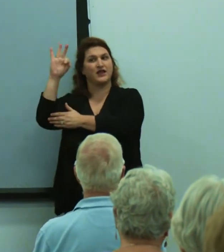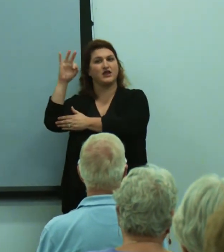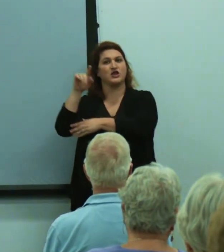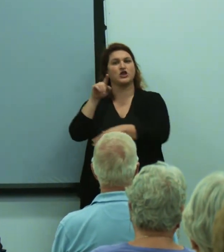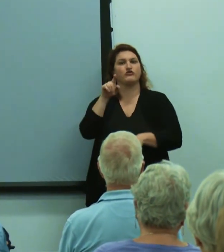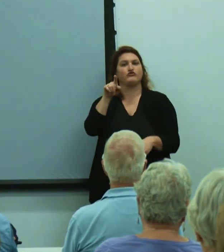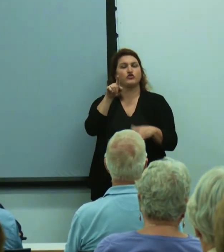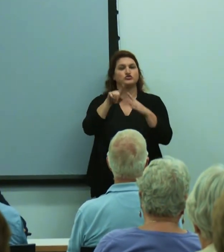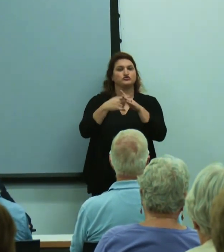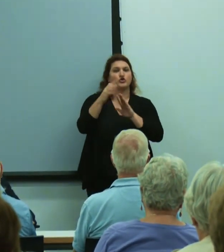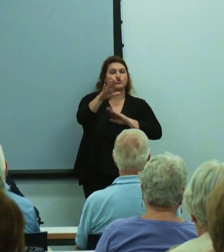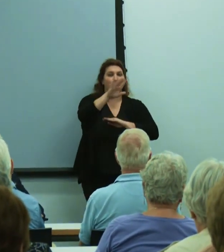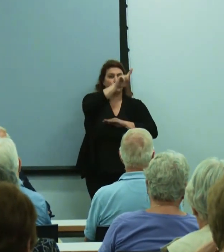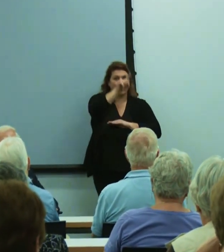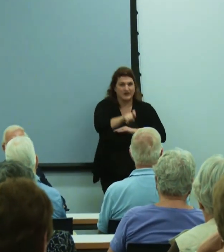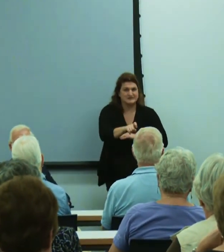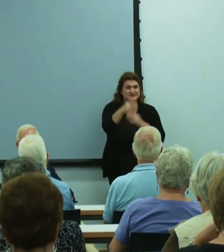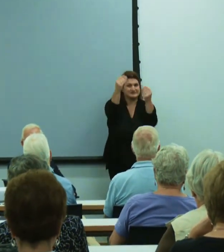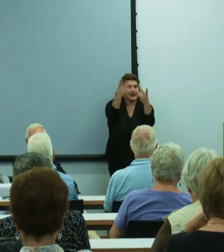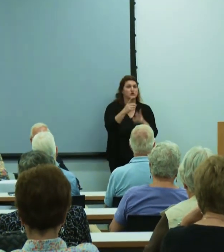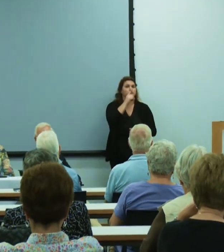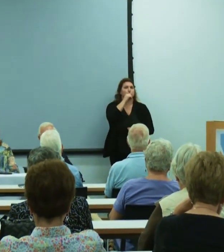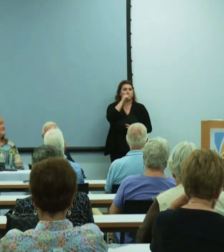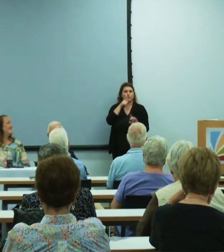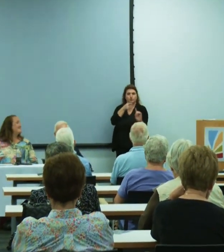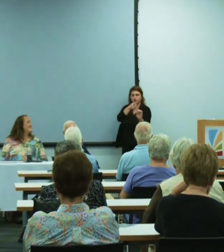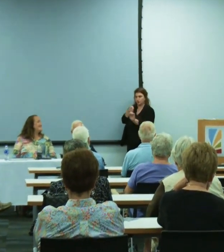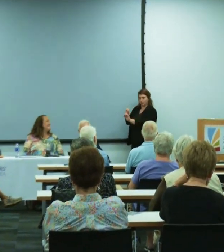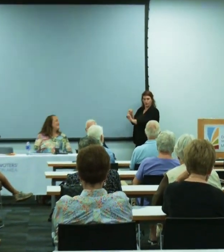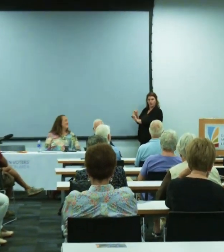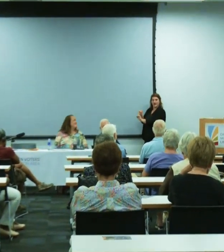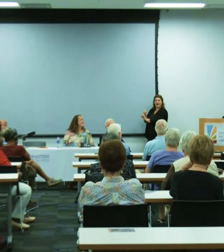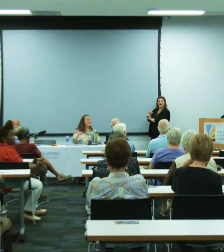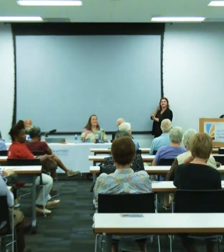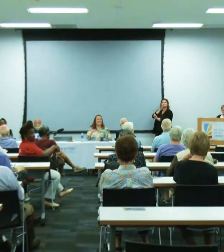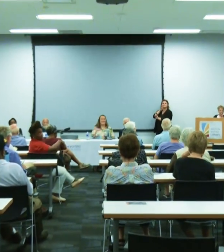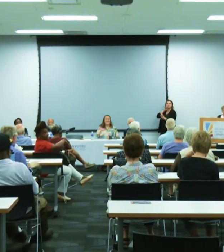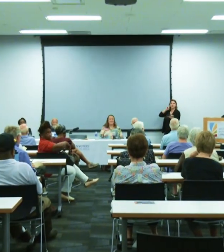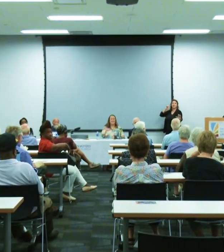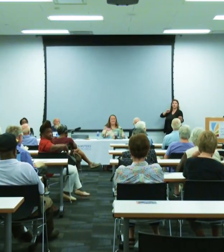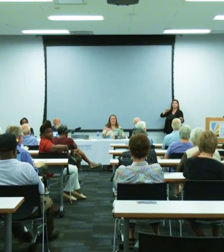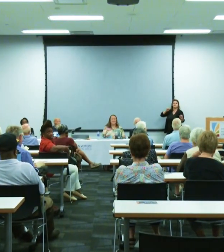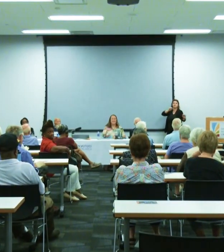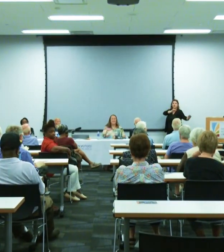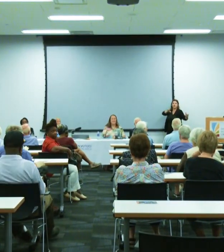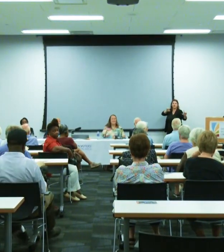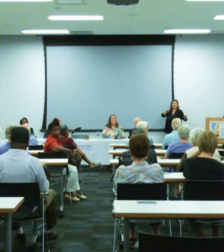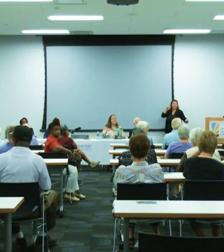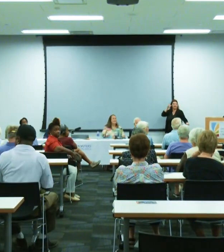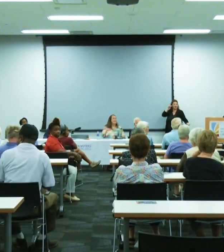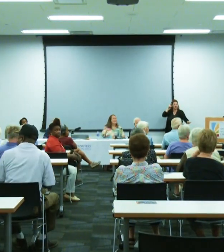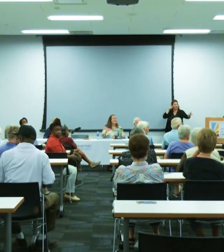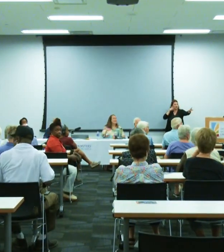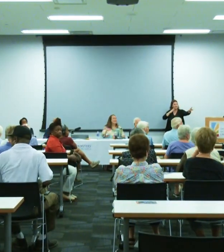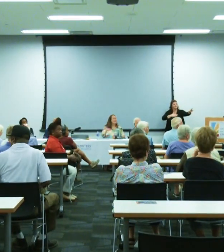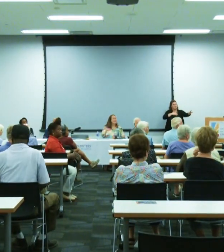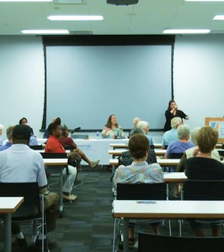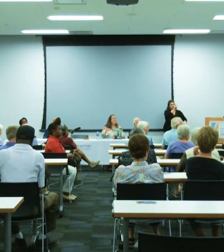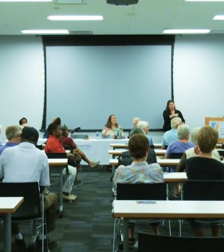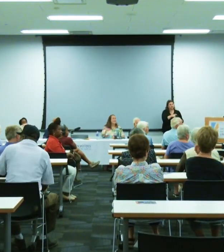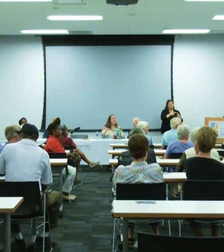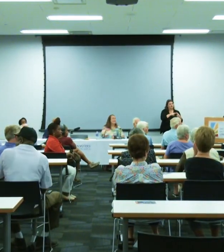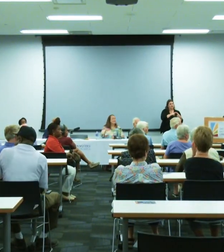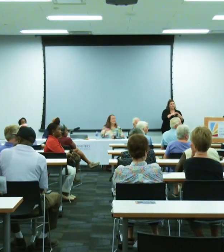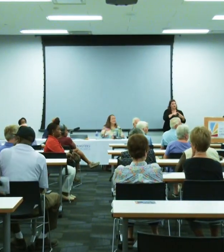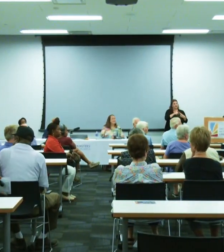us who you're directing the question to, and speak loudly so everyone can hear. Go ahead. My question is either